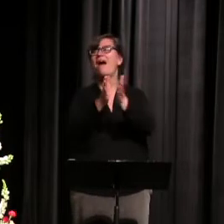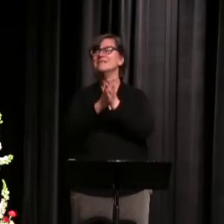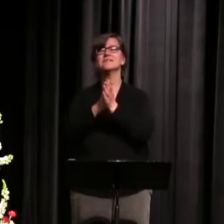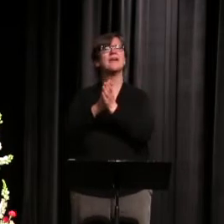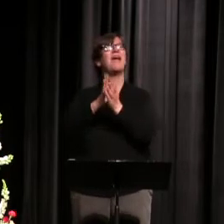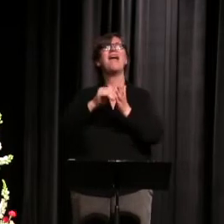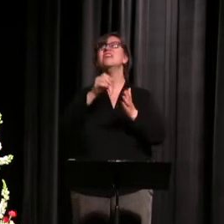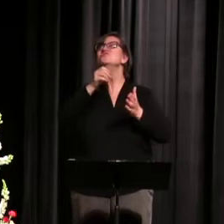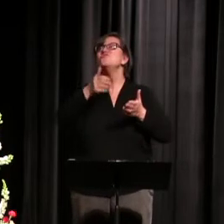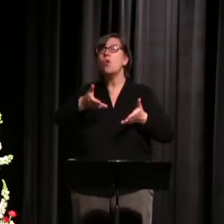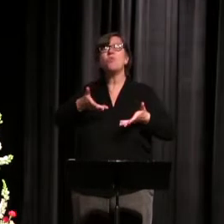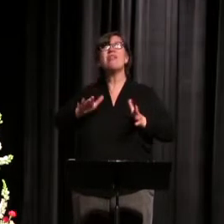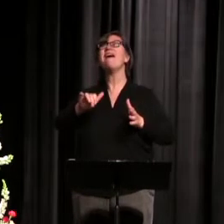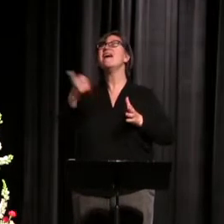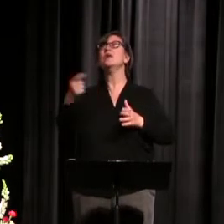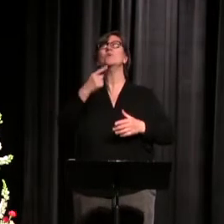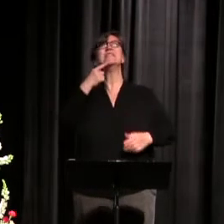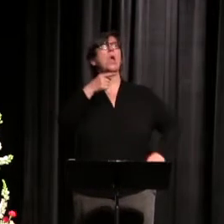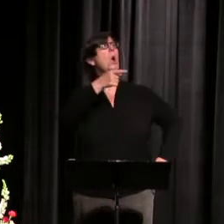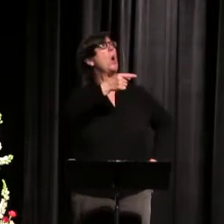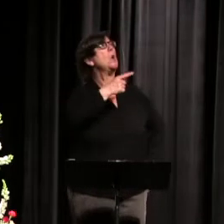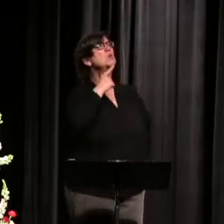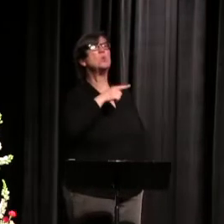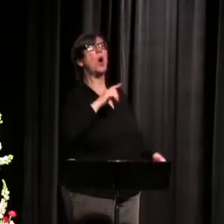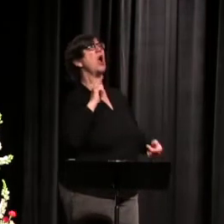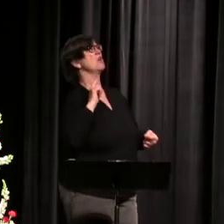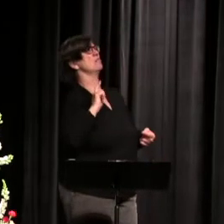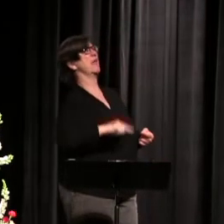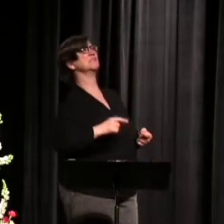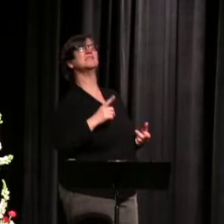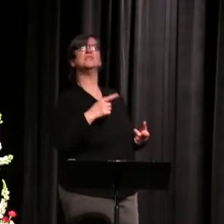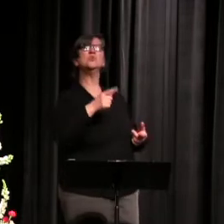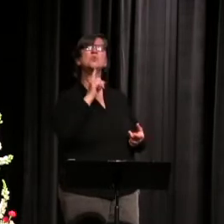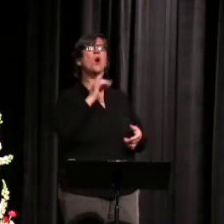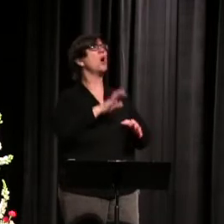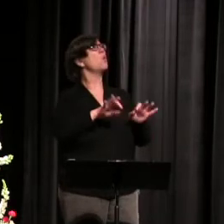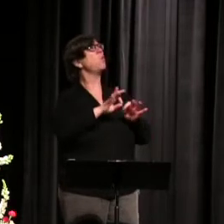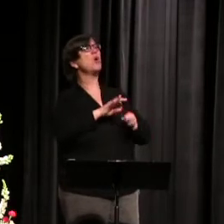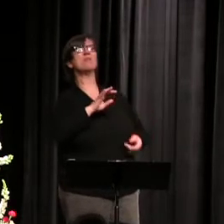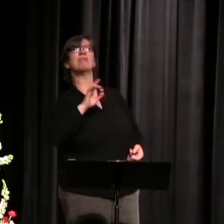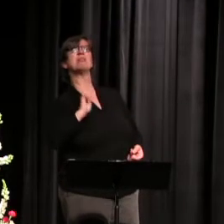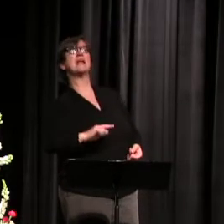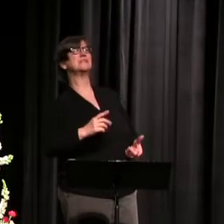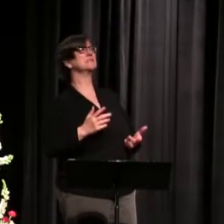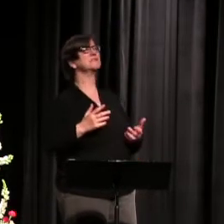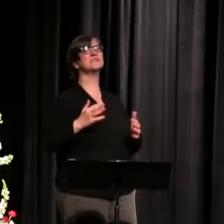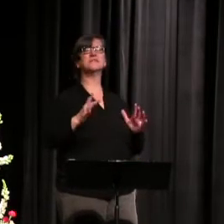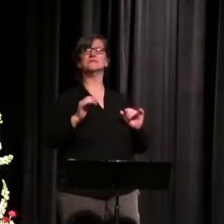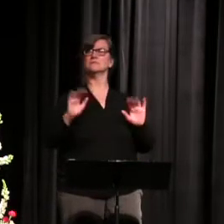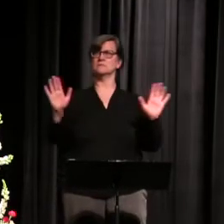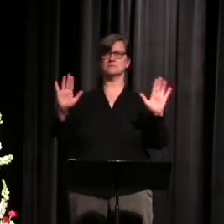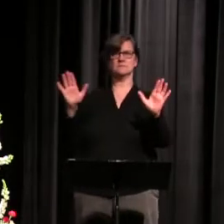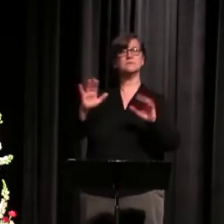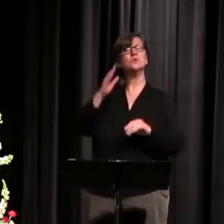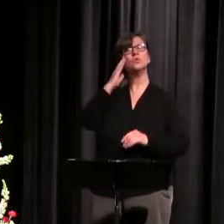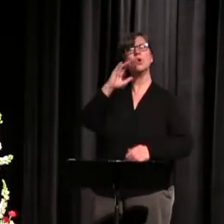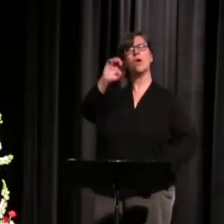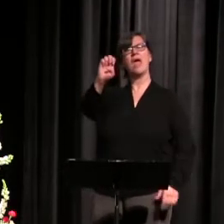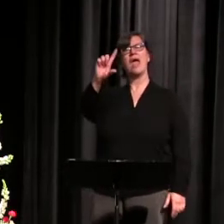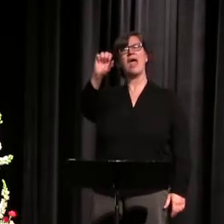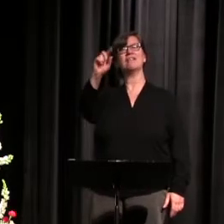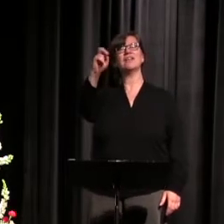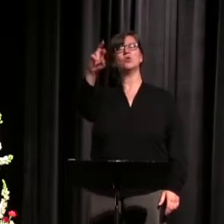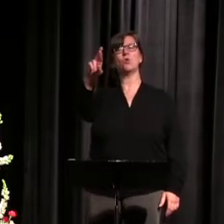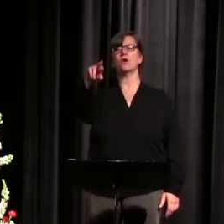let anyone diminish your value or make you question your self-worth. As Eleanor Roosevelt once said,